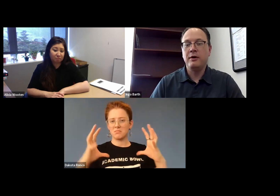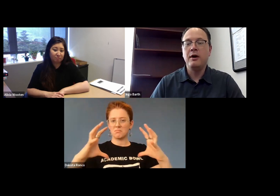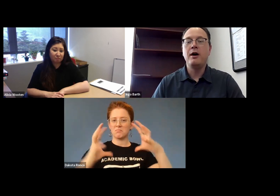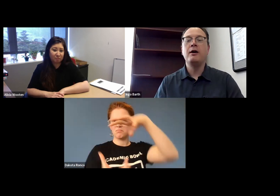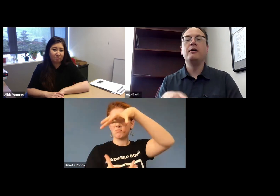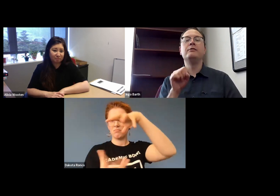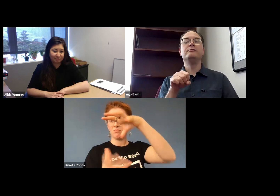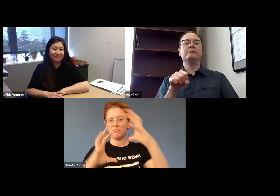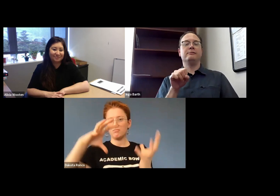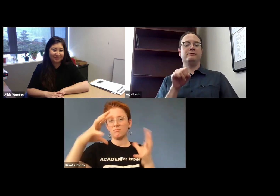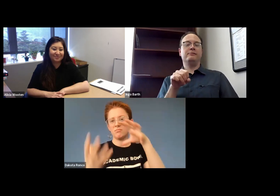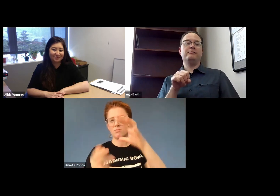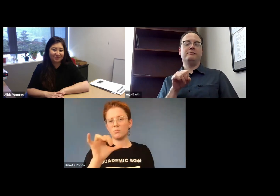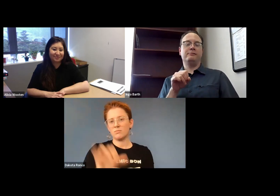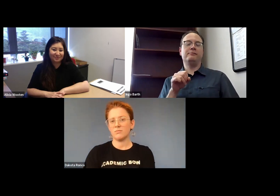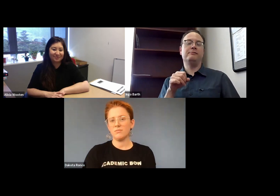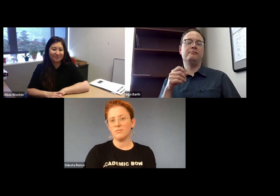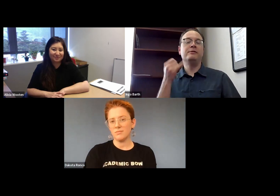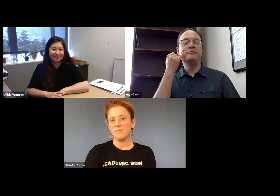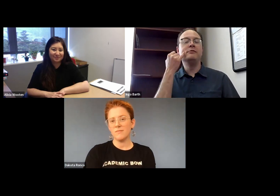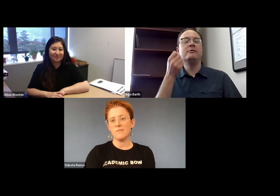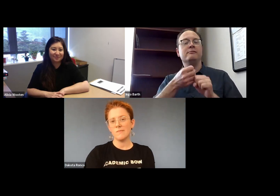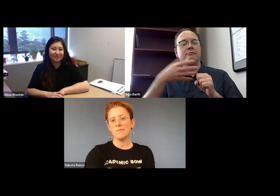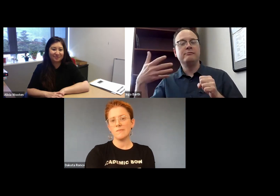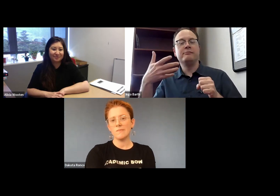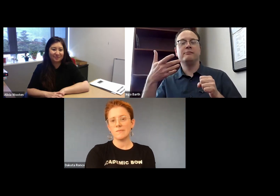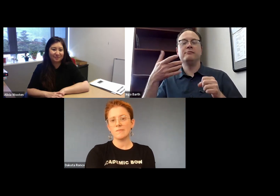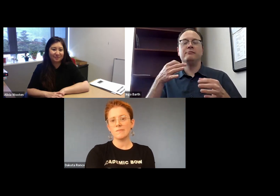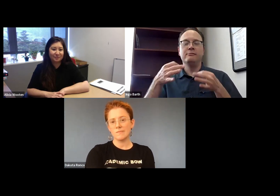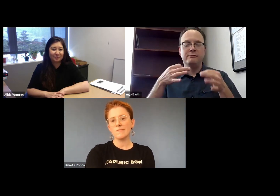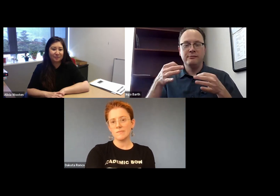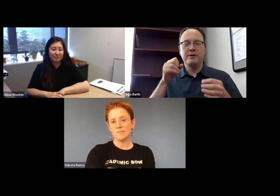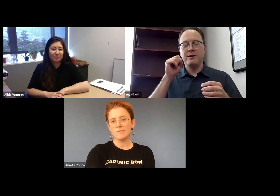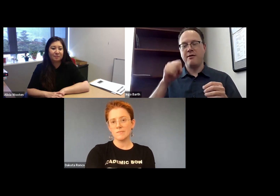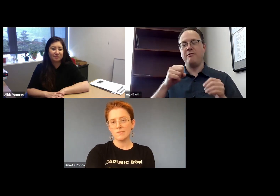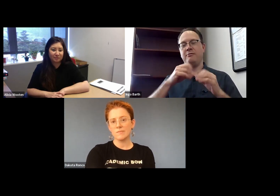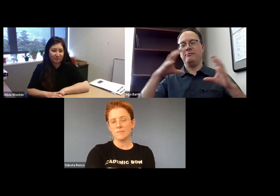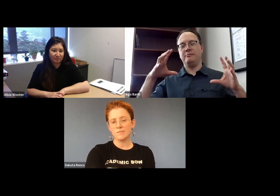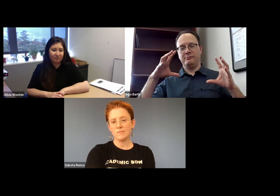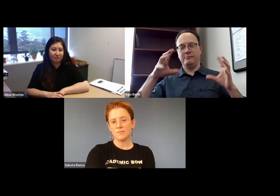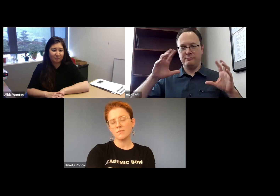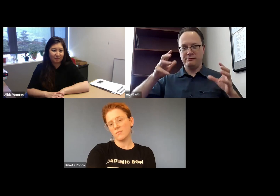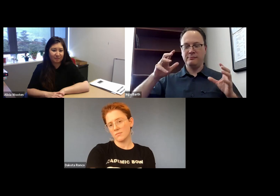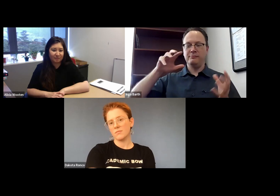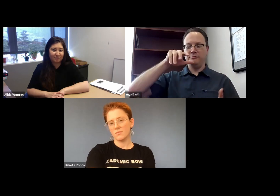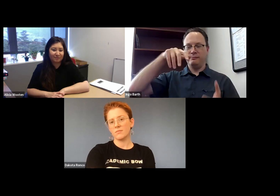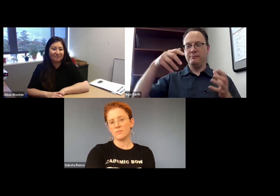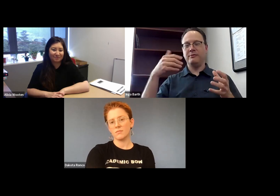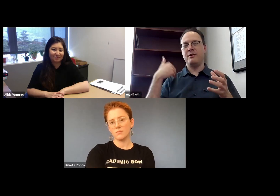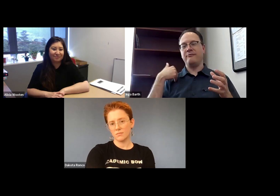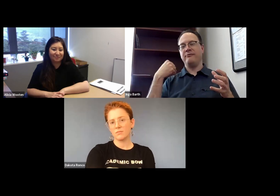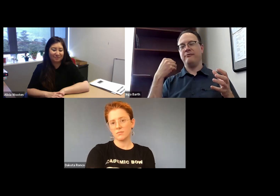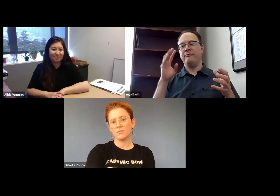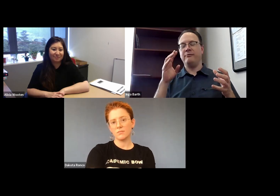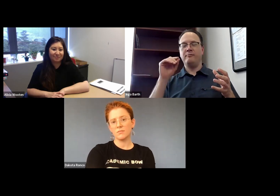Right. And also we can use the sign and then use movement to show and explain what we're talking